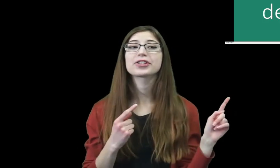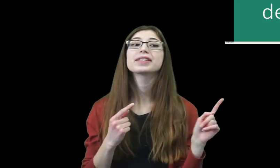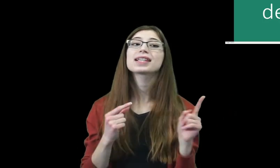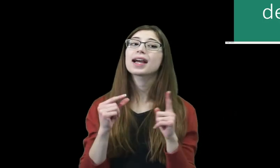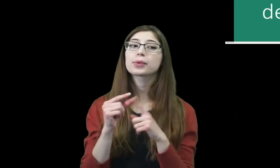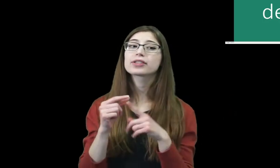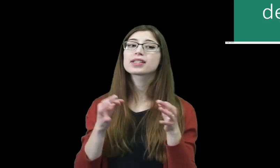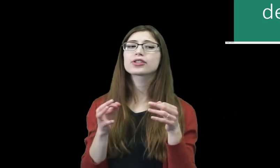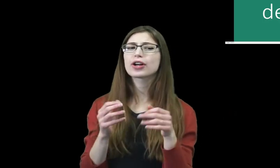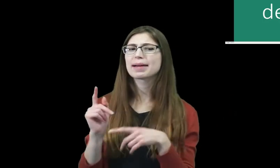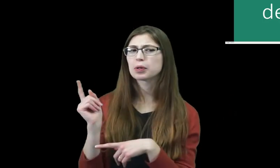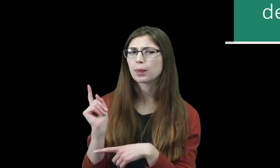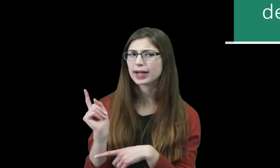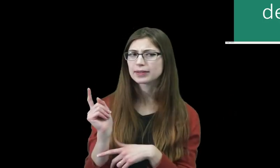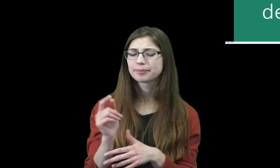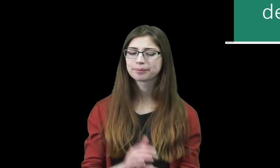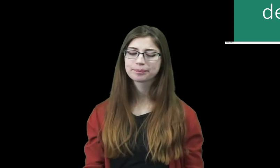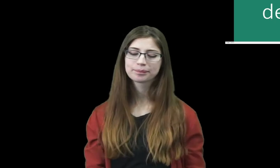Prepositions and words that describe where.